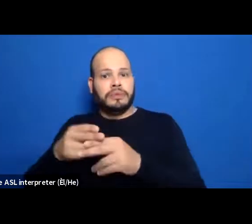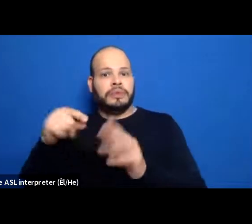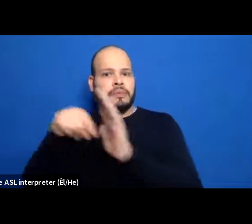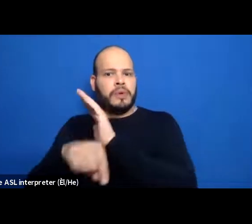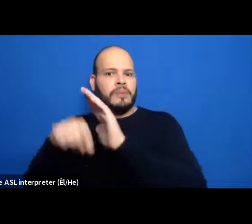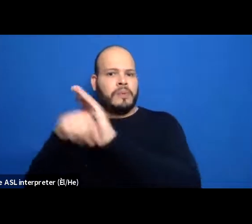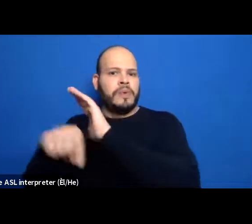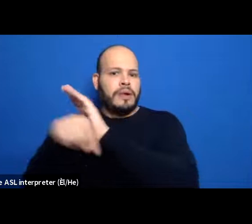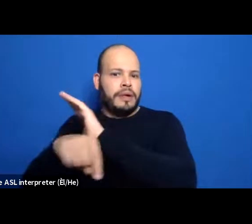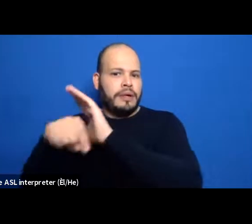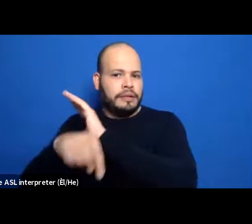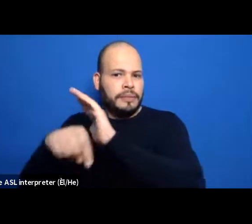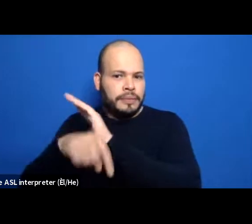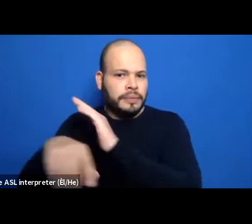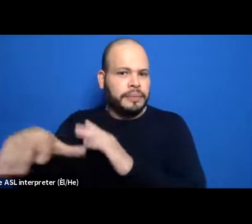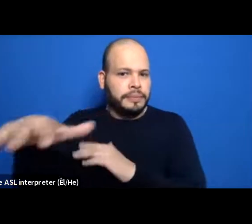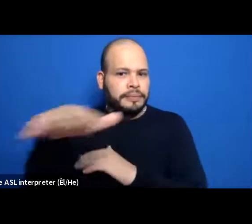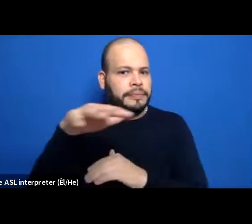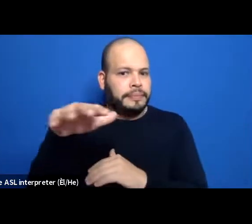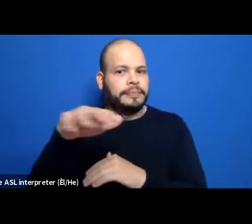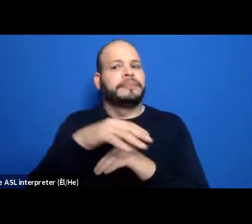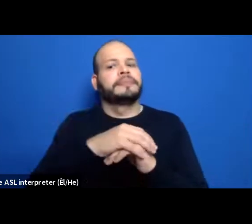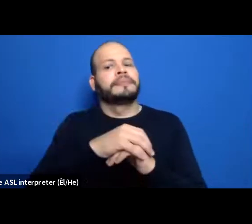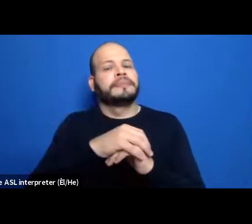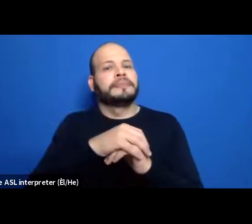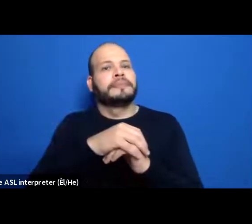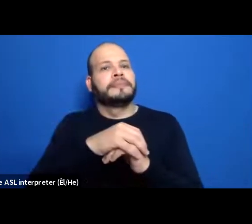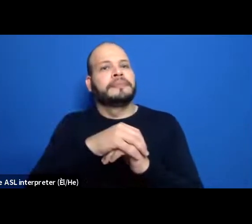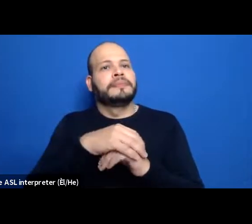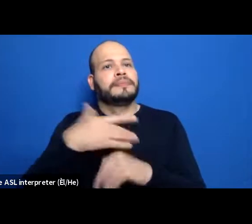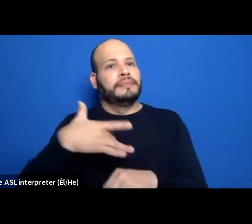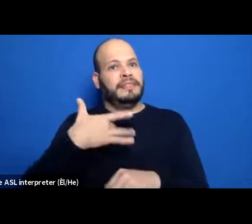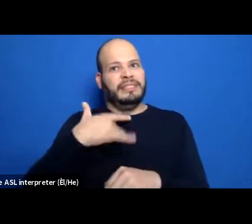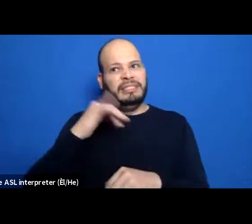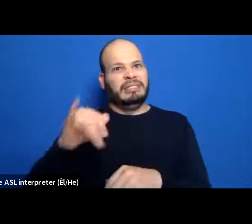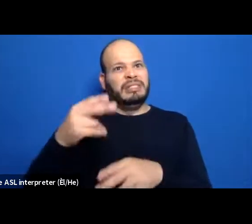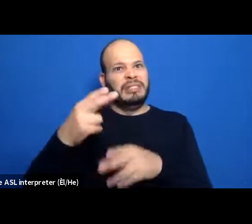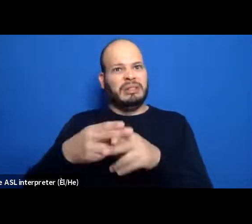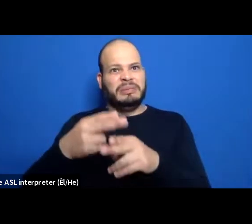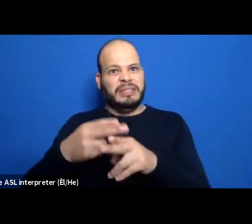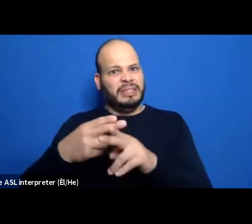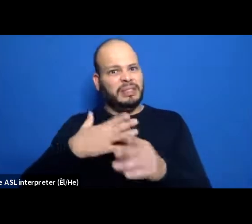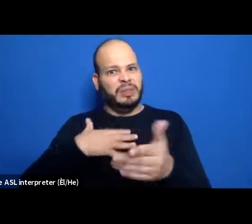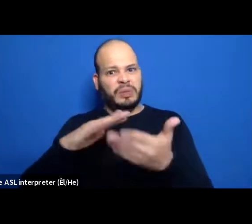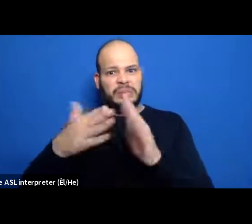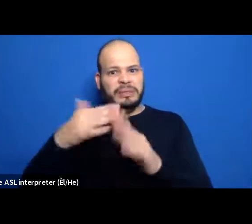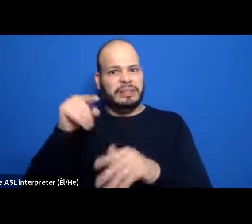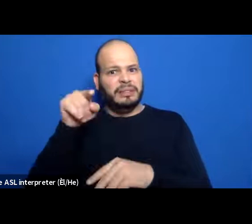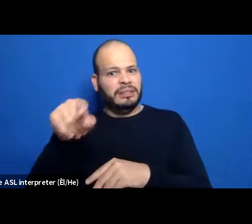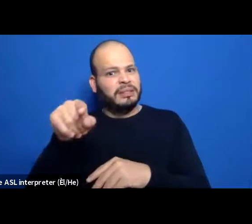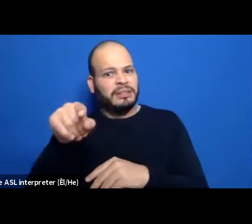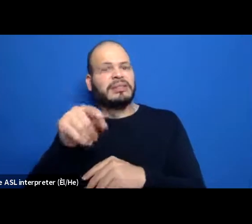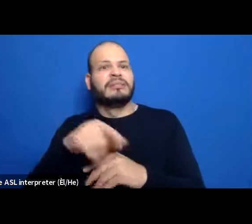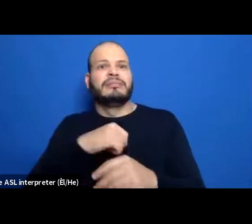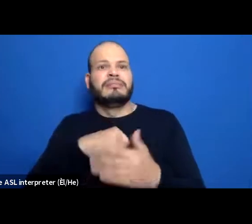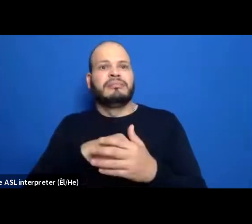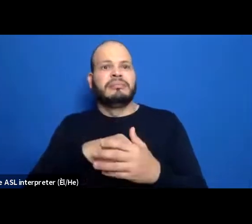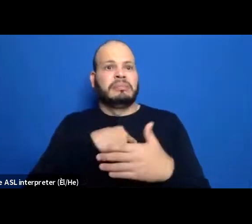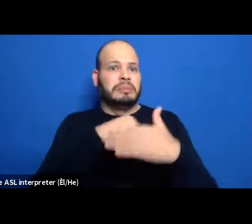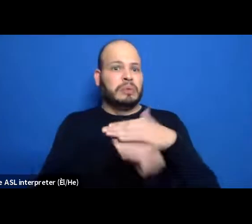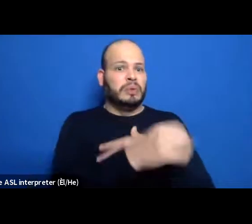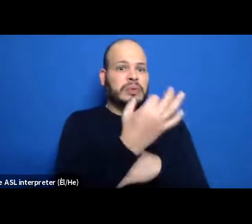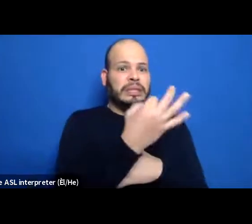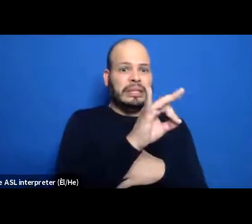reputation that precedes my city. This idea that is a veritable hellhole in which all